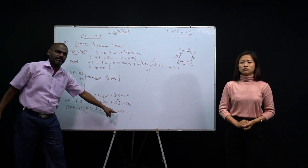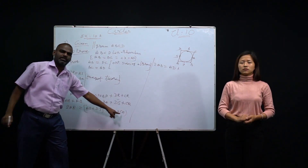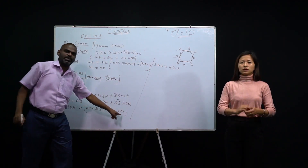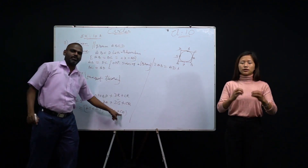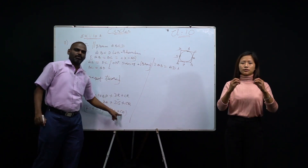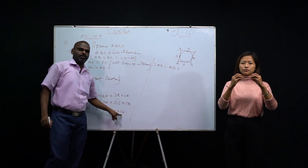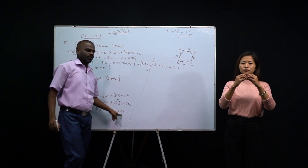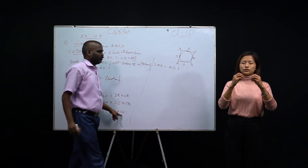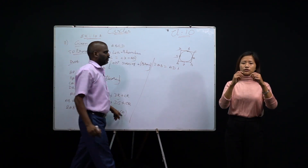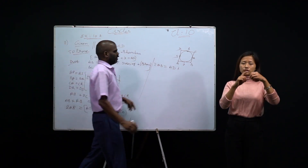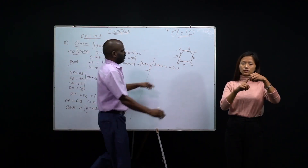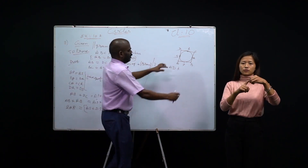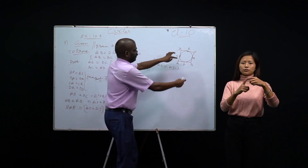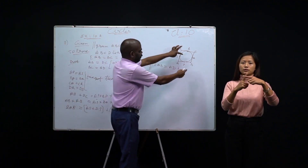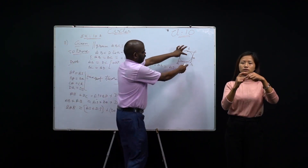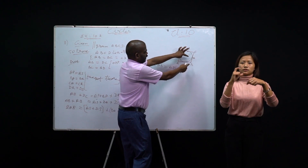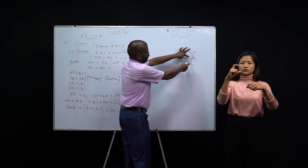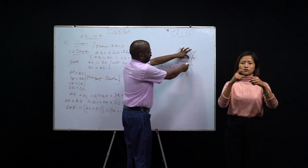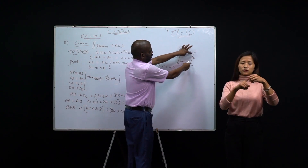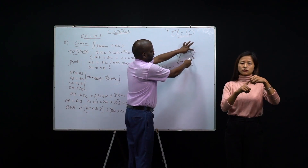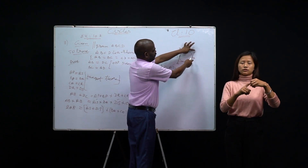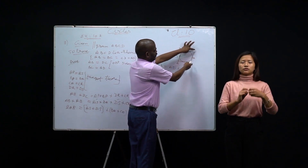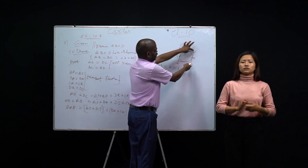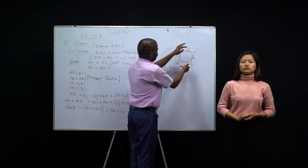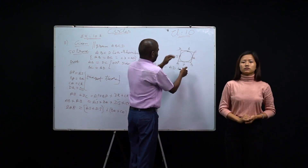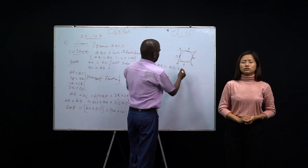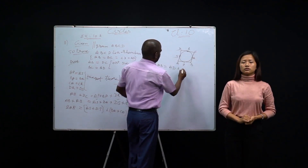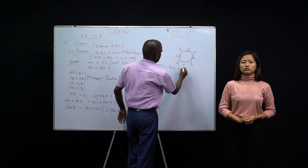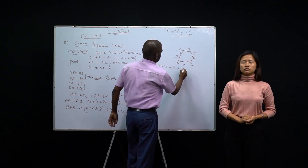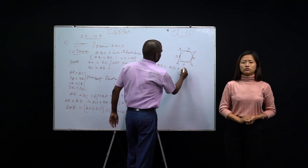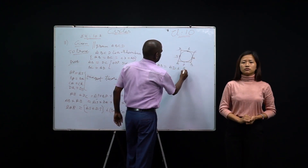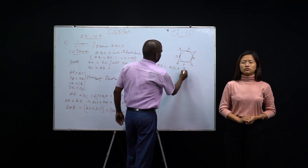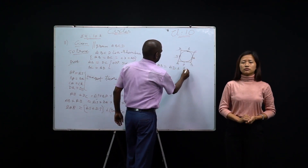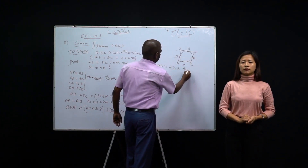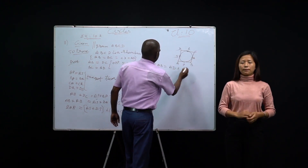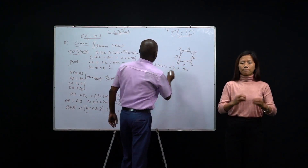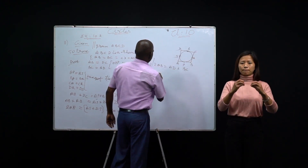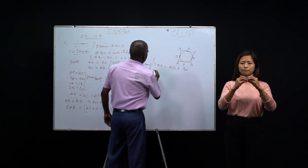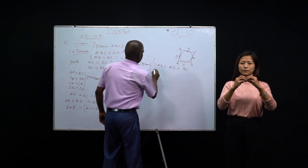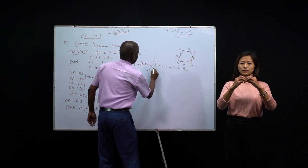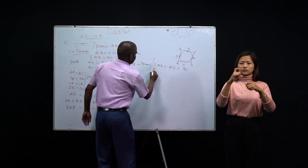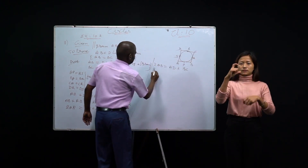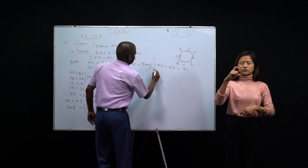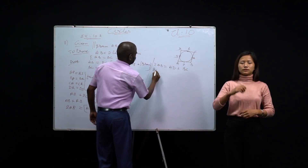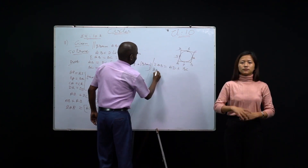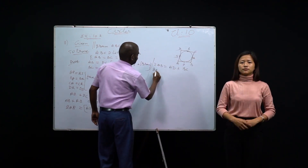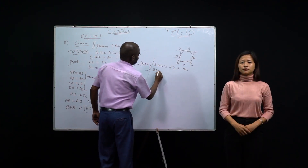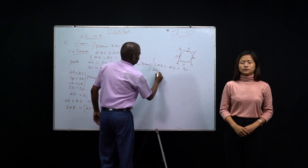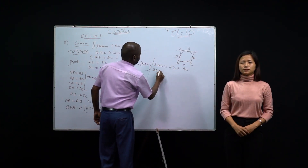BQ plus CQ. BQ plus CQ is equal to BC.